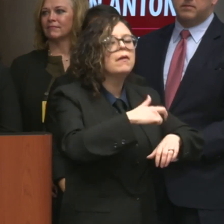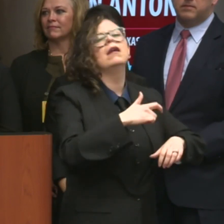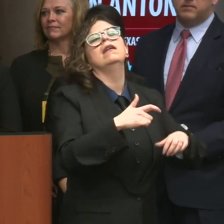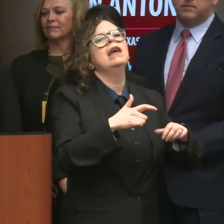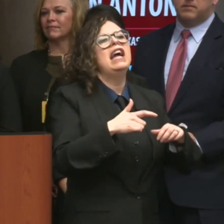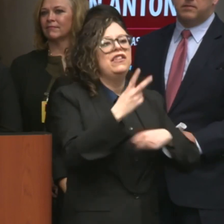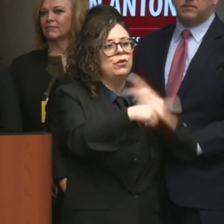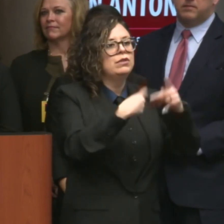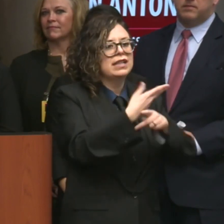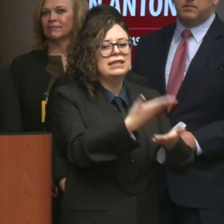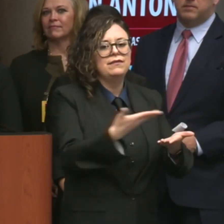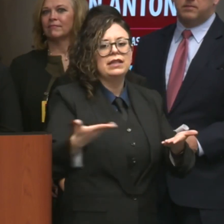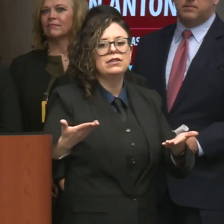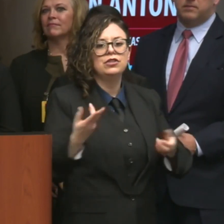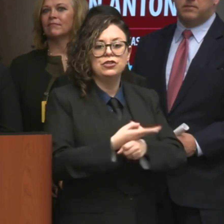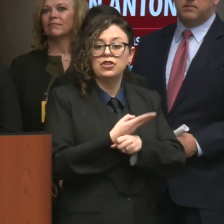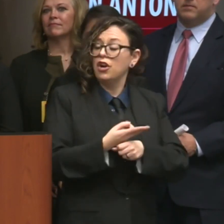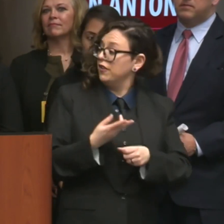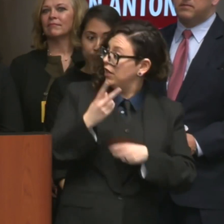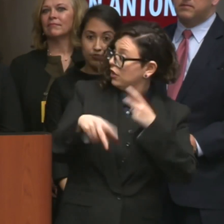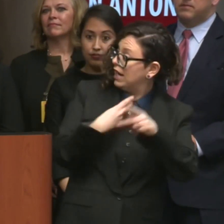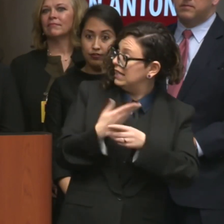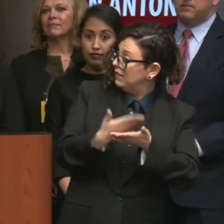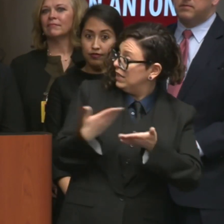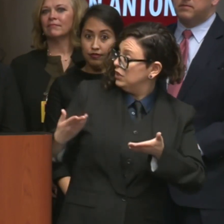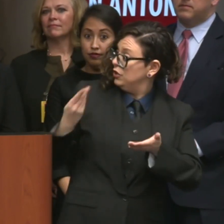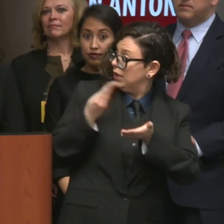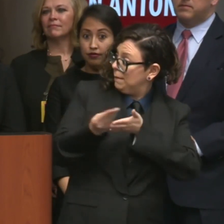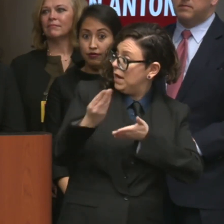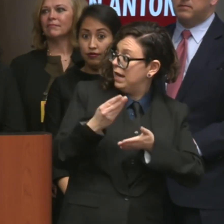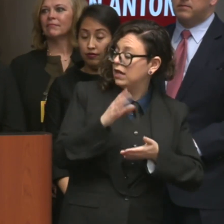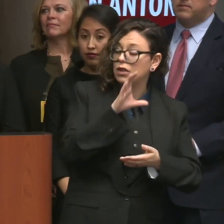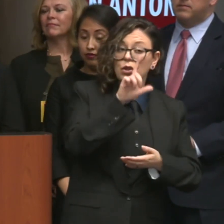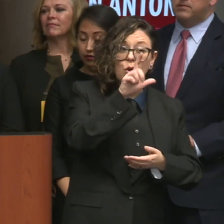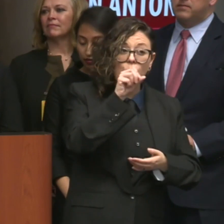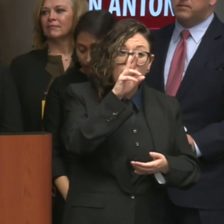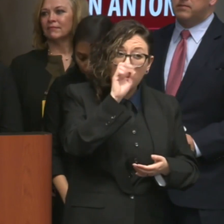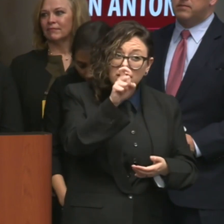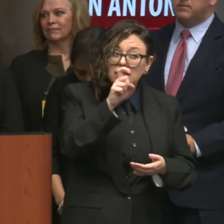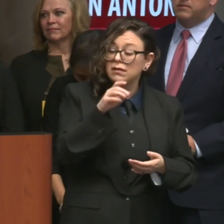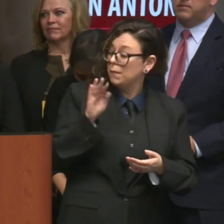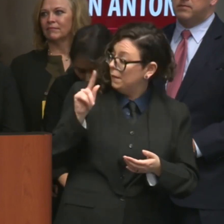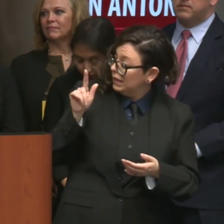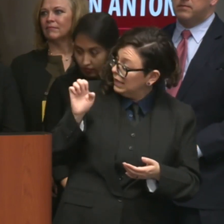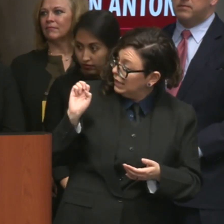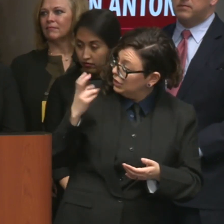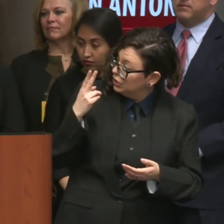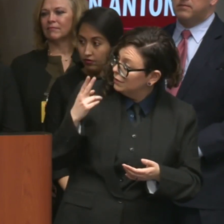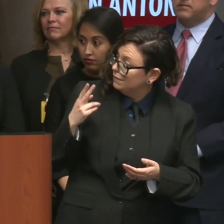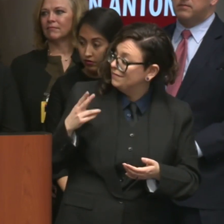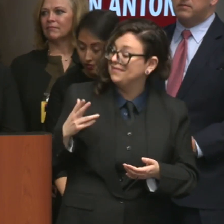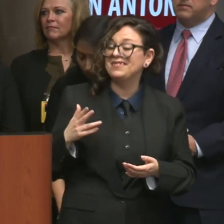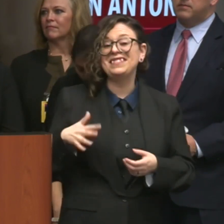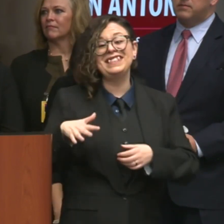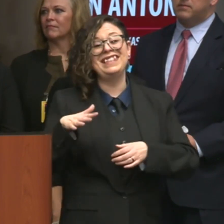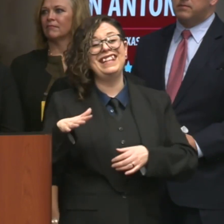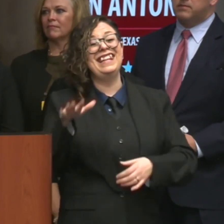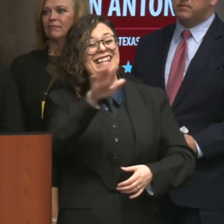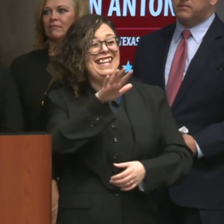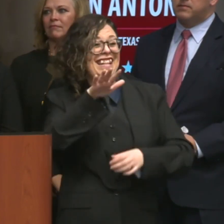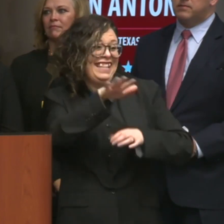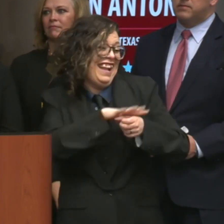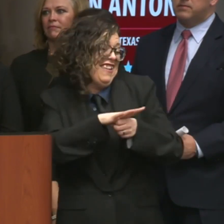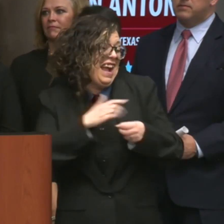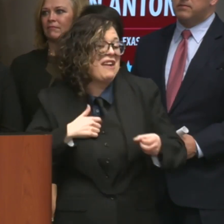applied in those circumstances. You can get at the grocery store, Clorox, bleach. I will tell you that my area where I work there has Lysol